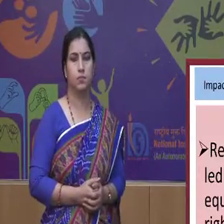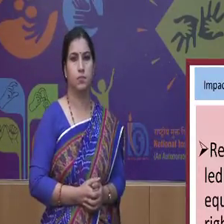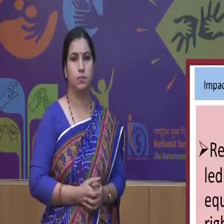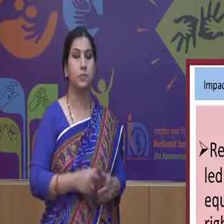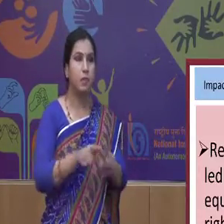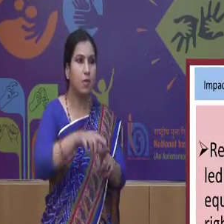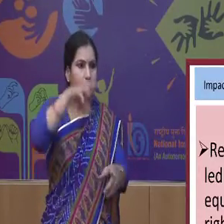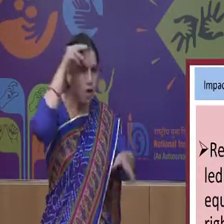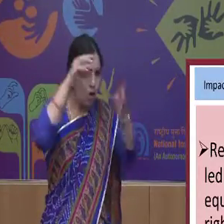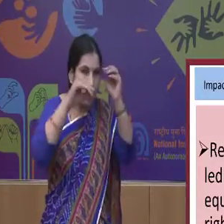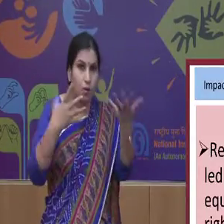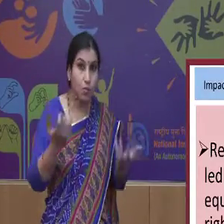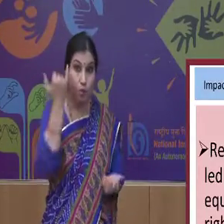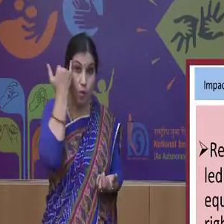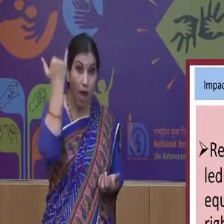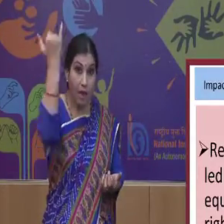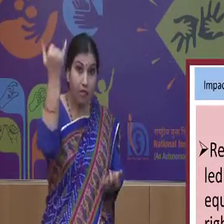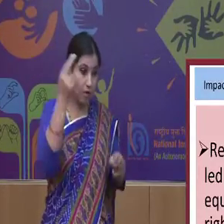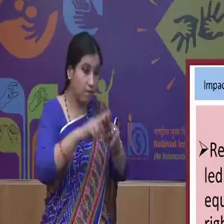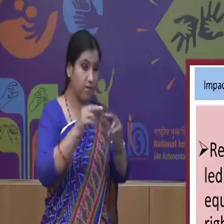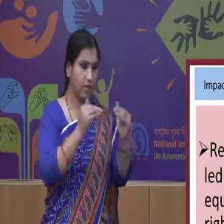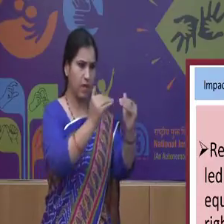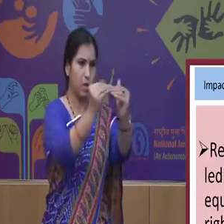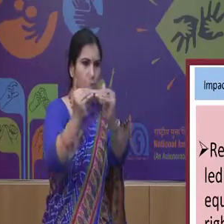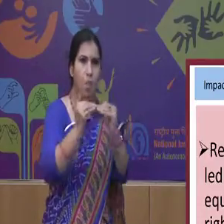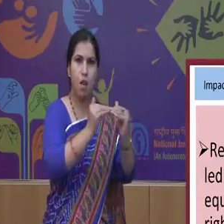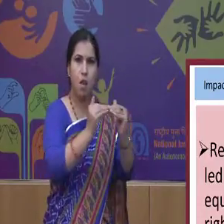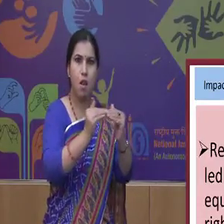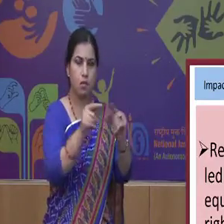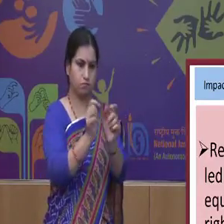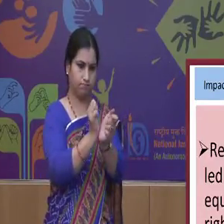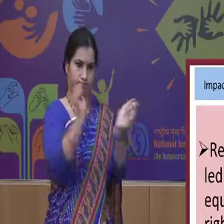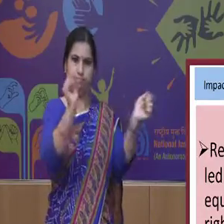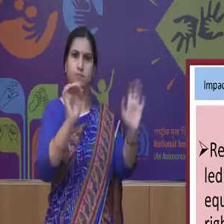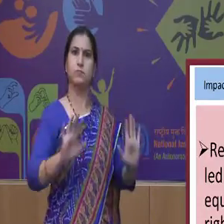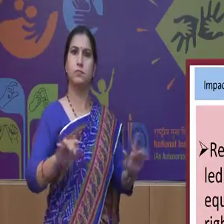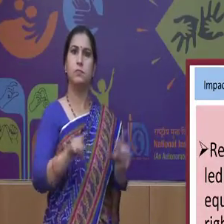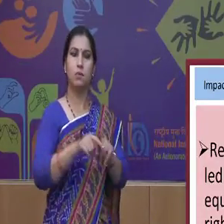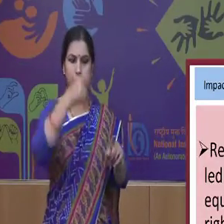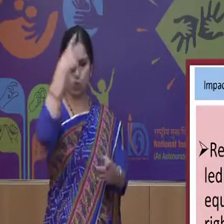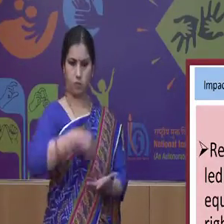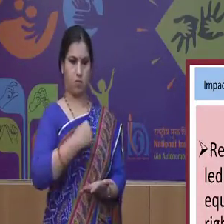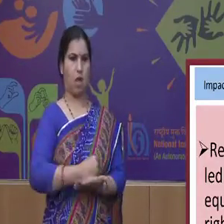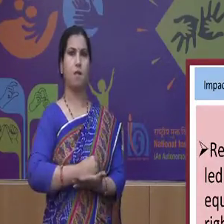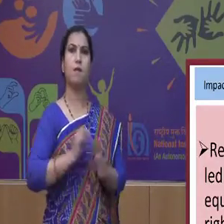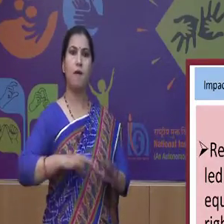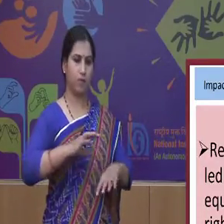and learnt about the ideas of equality, liberty, and human rights.